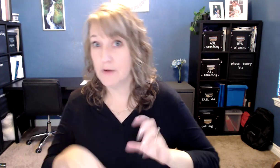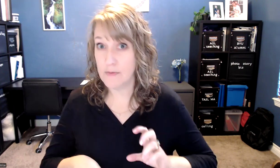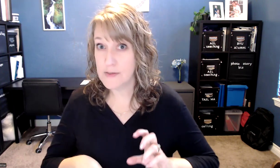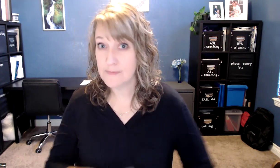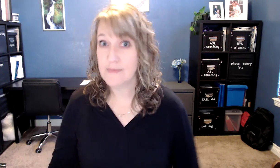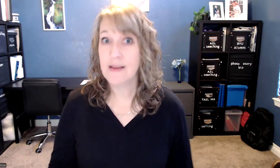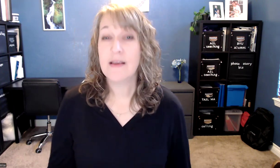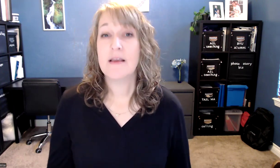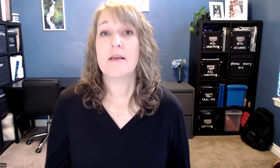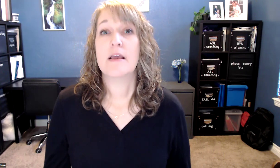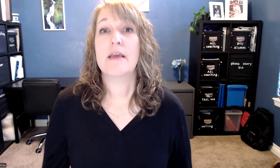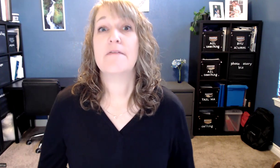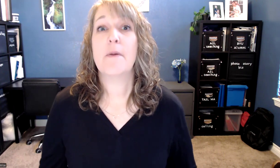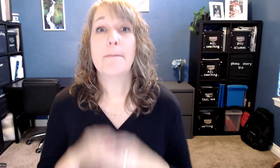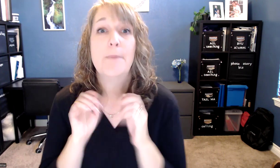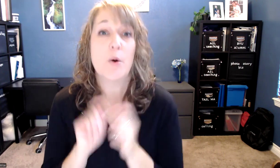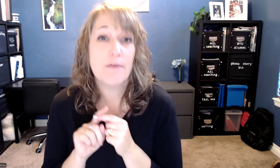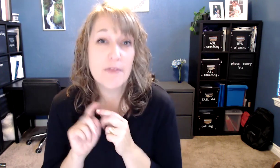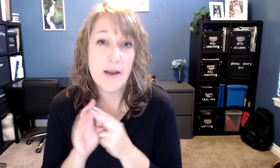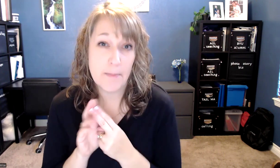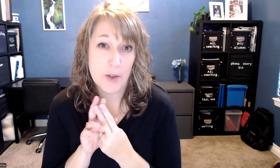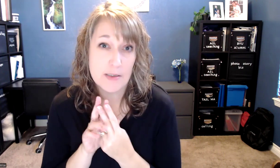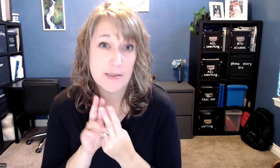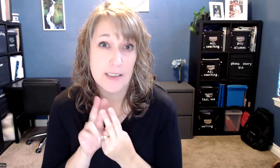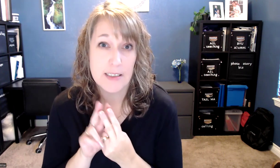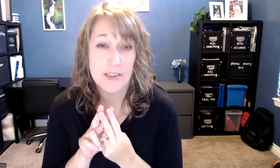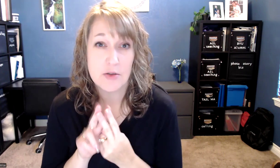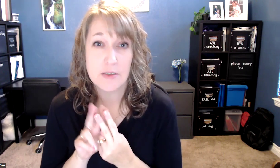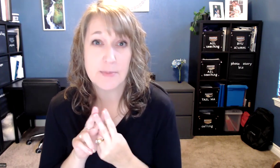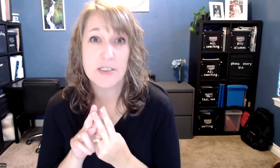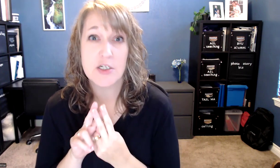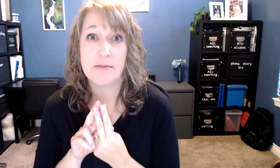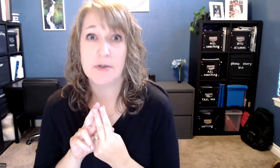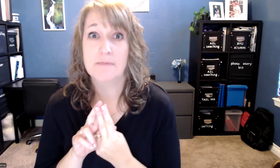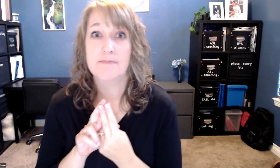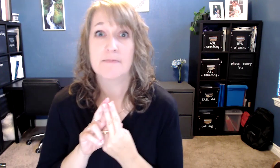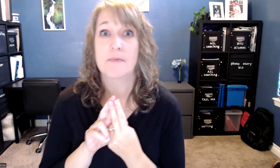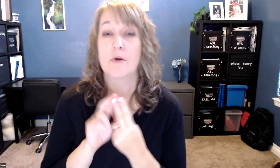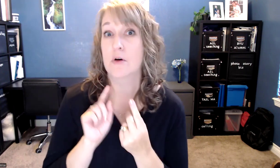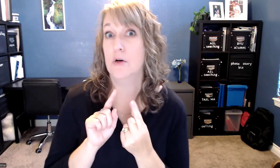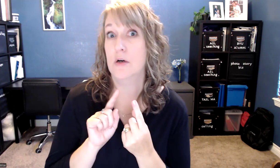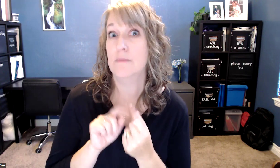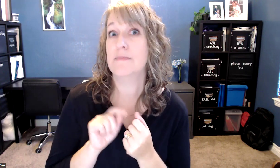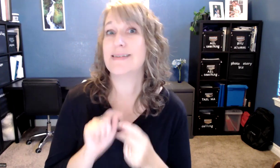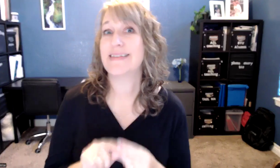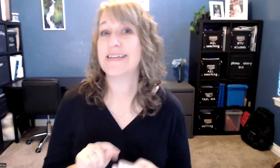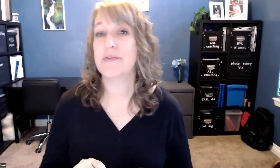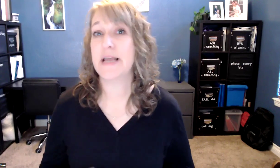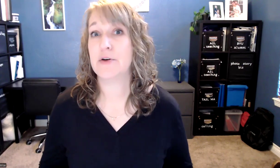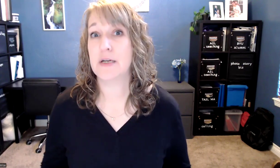involved. If both of the numbers in a double-digit number are 6, 7, 8, or